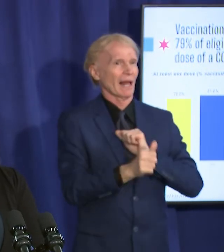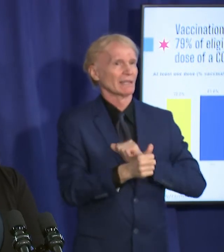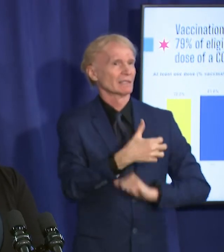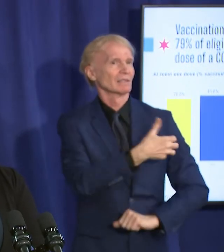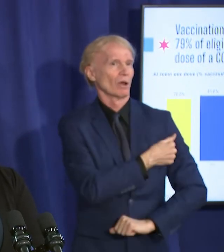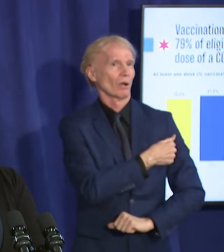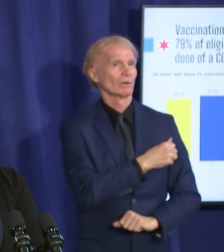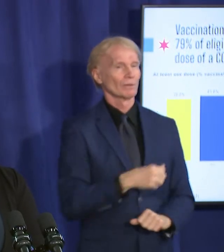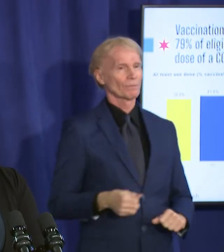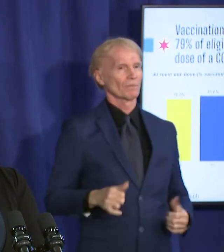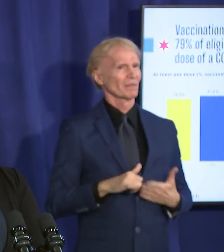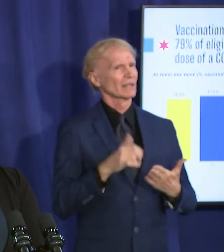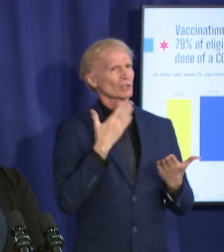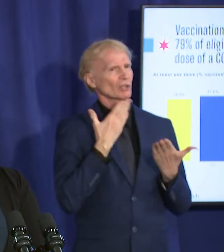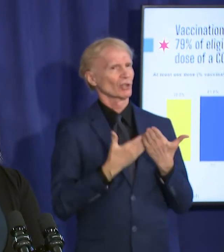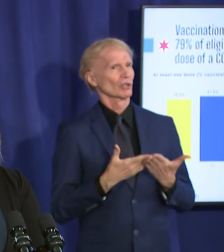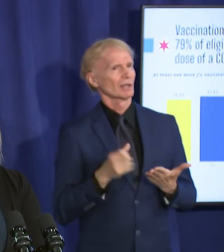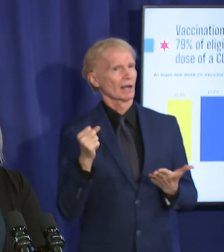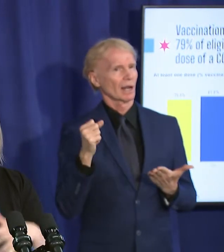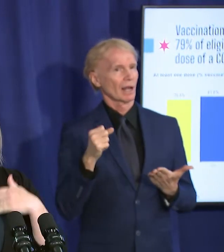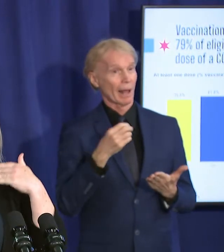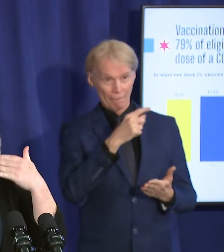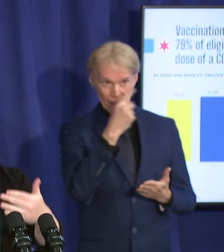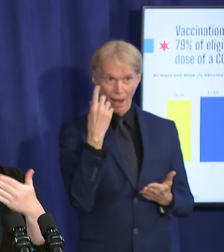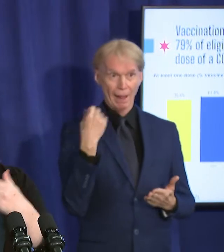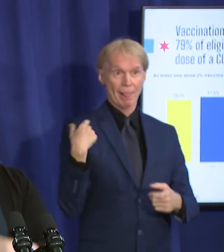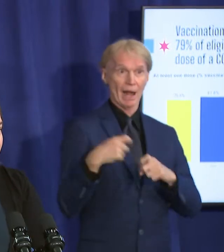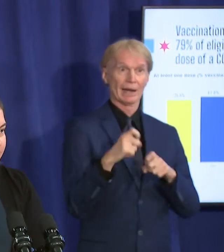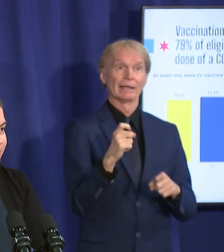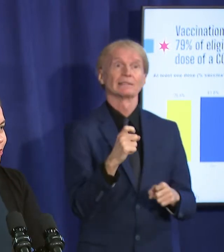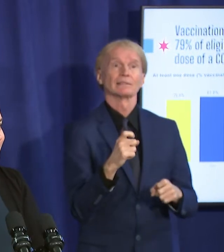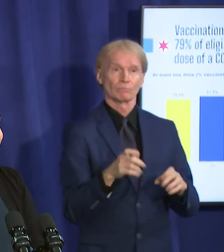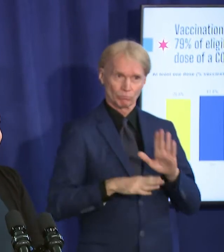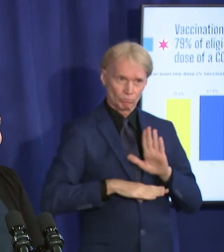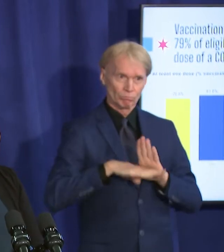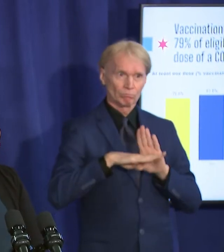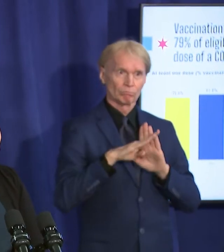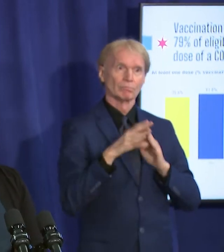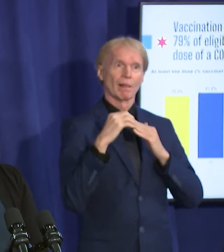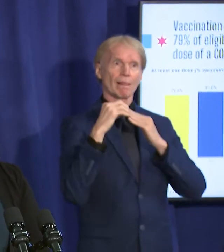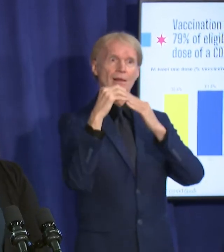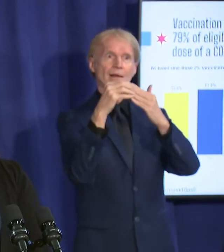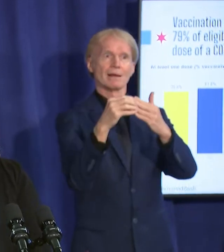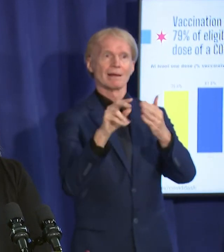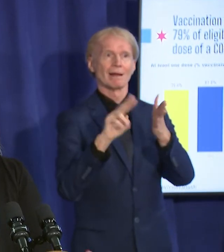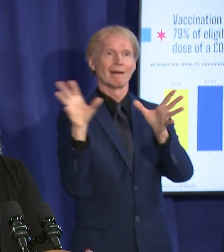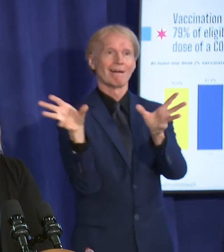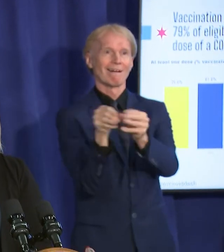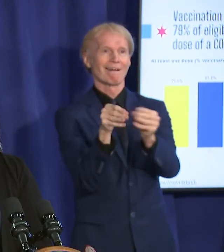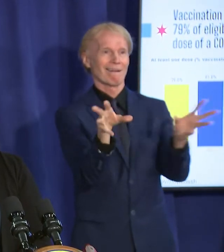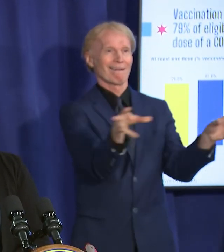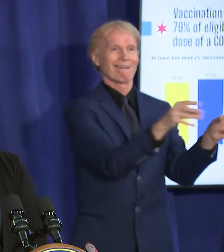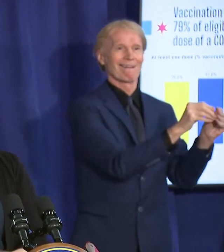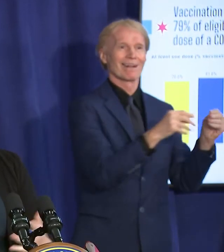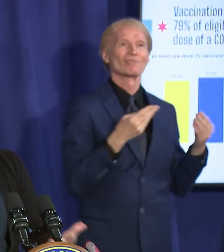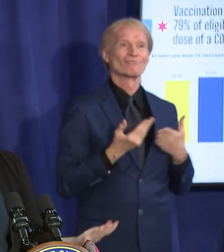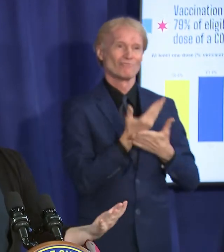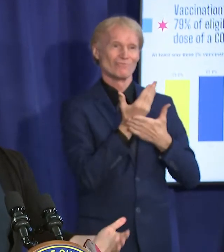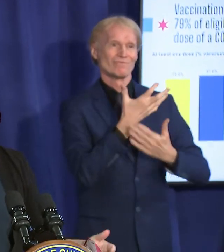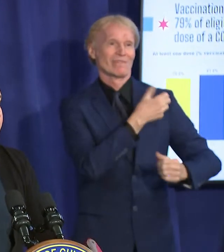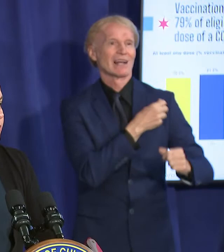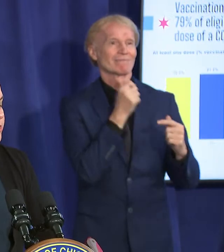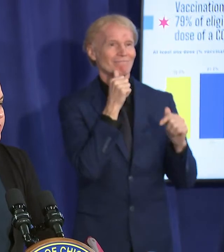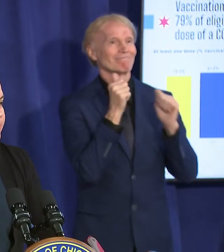on our dashboard, you'll see that Black and Latinx Chicagoans have been leading the way in terms of the most new vaccinations that we've been seeing, which